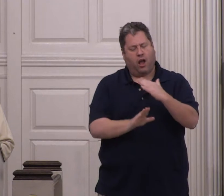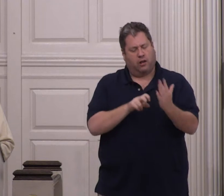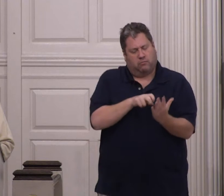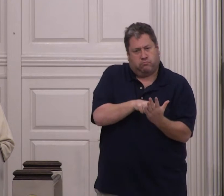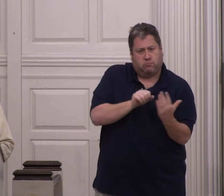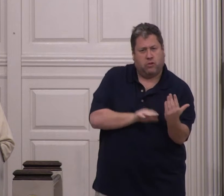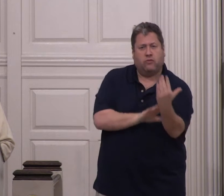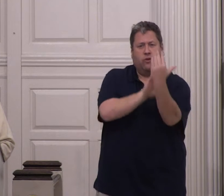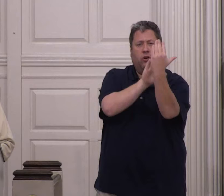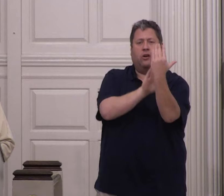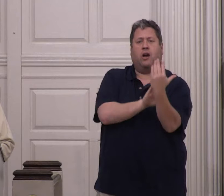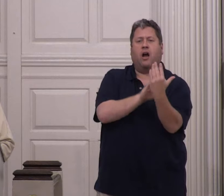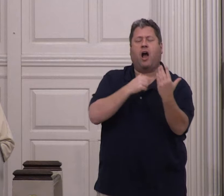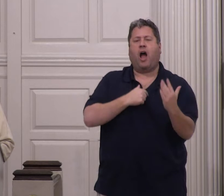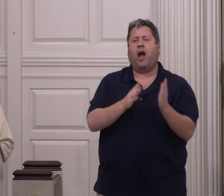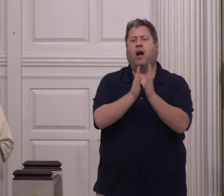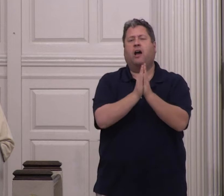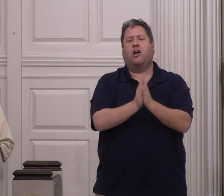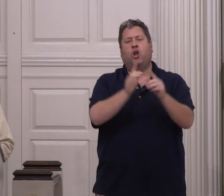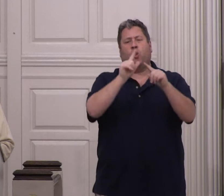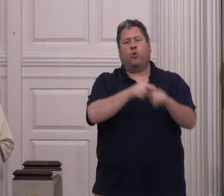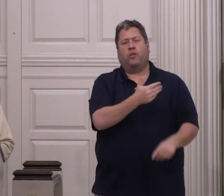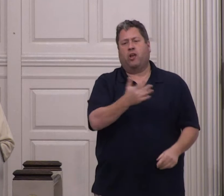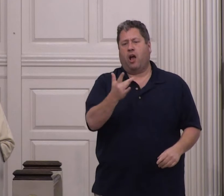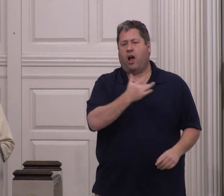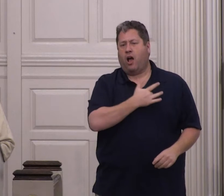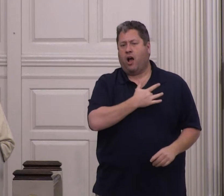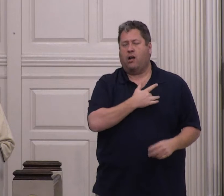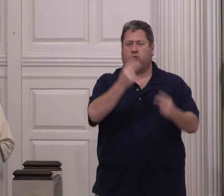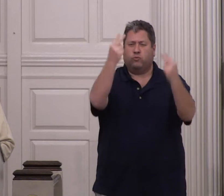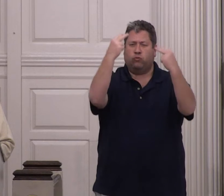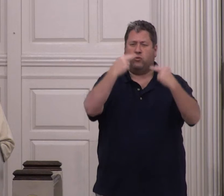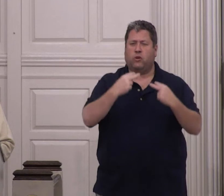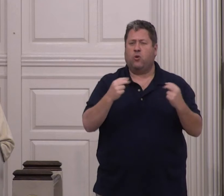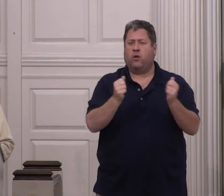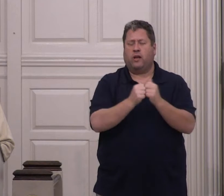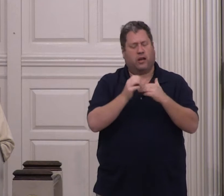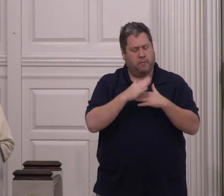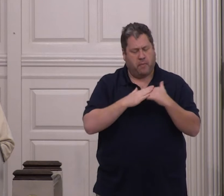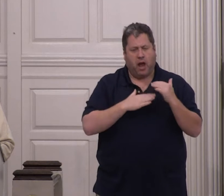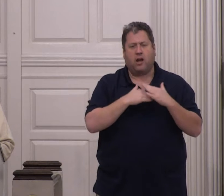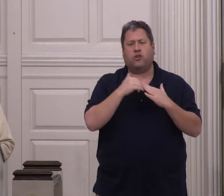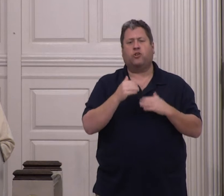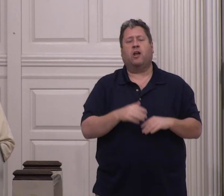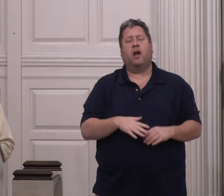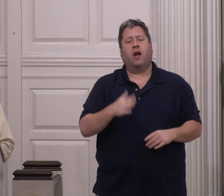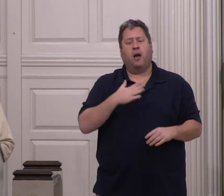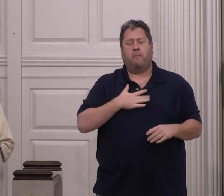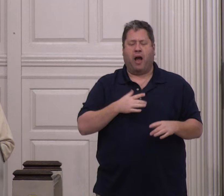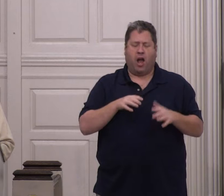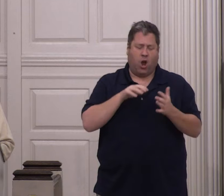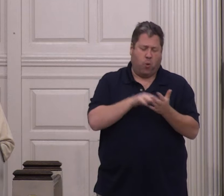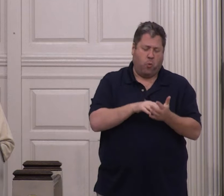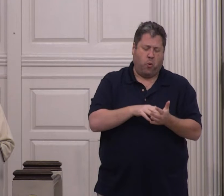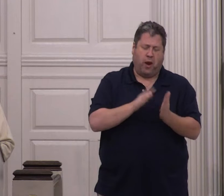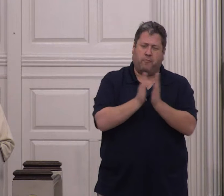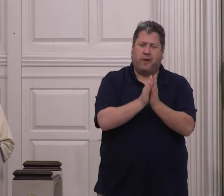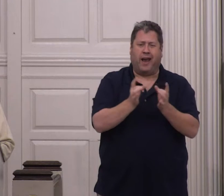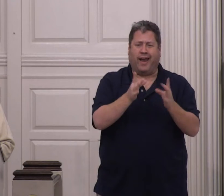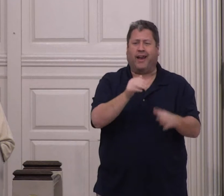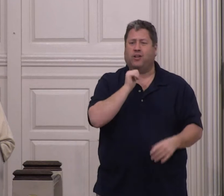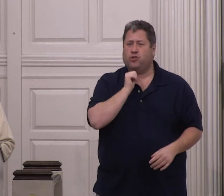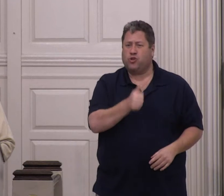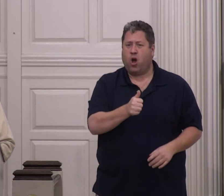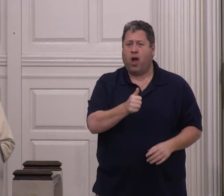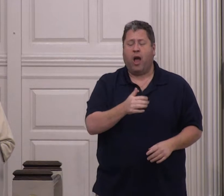prostrate before you, I implore you through this heart to look down upon me with compassion. Despise not my poor